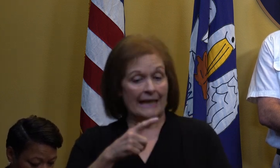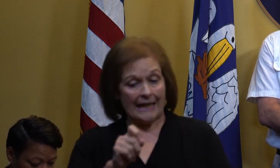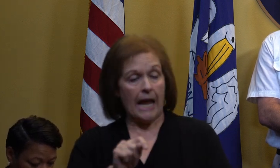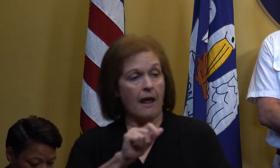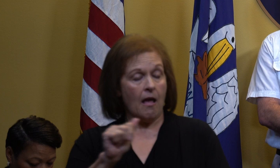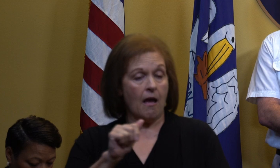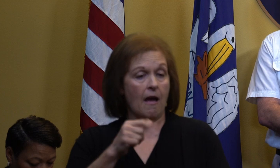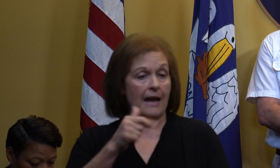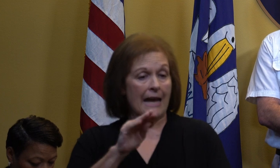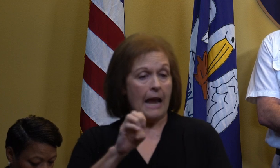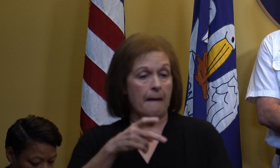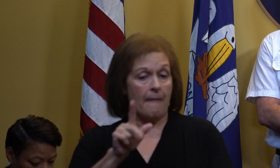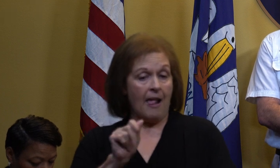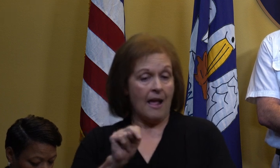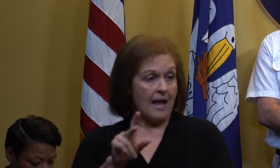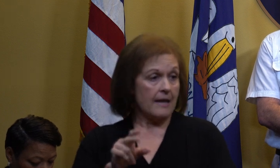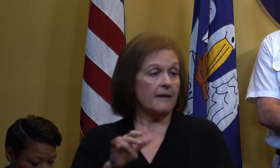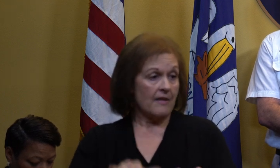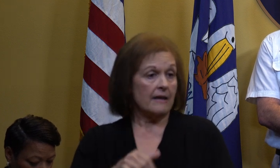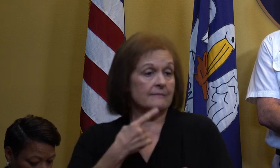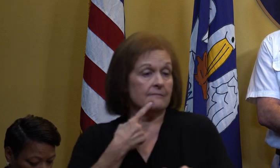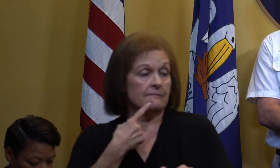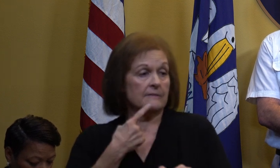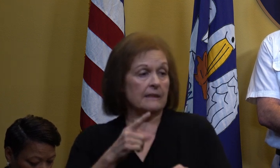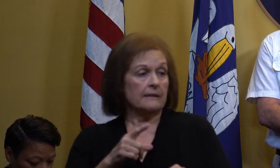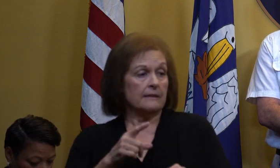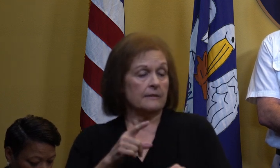www.getagameplan.org for emergency preparedness. I'd like to also say about